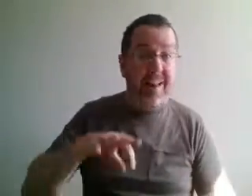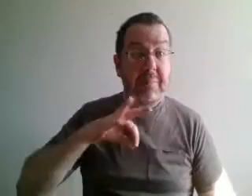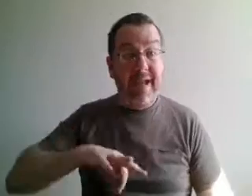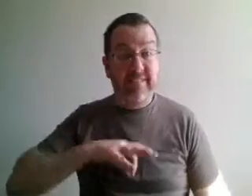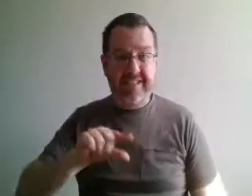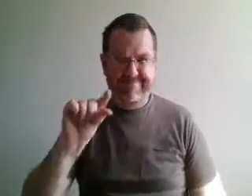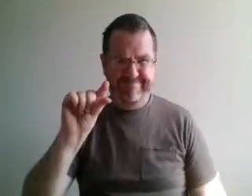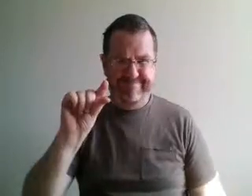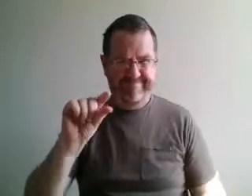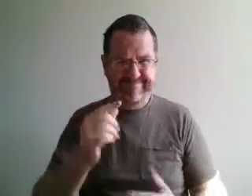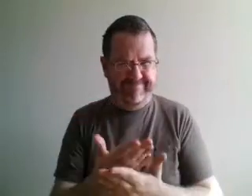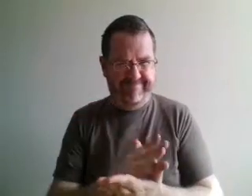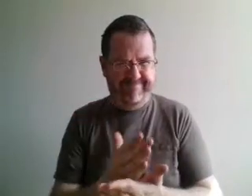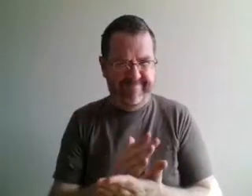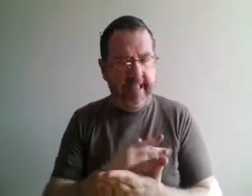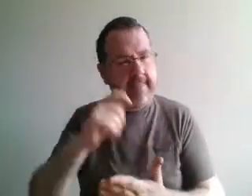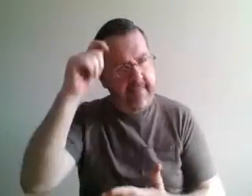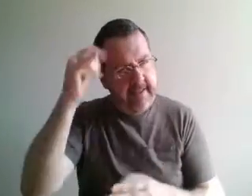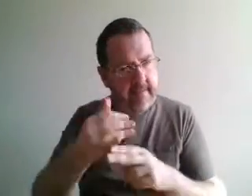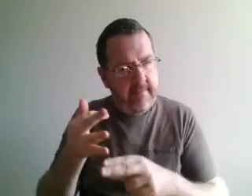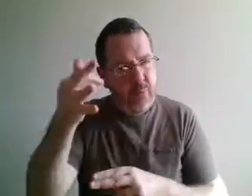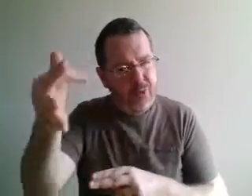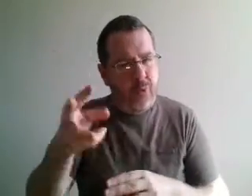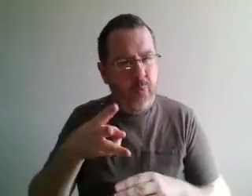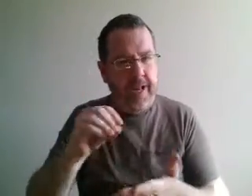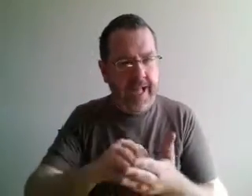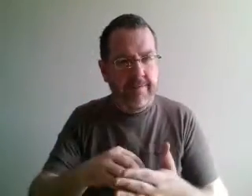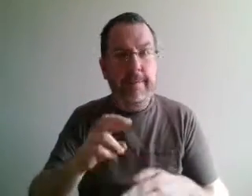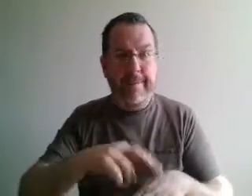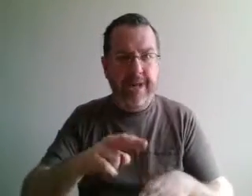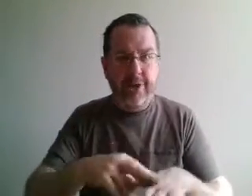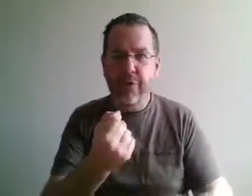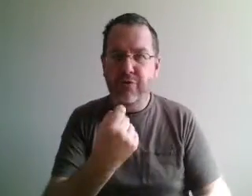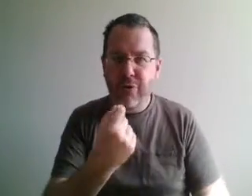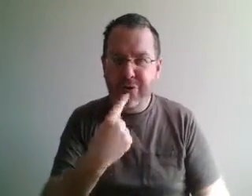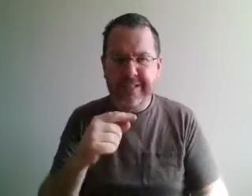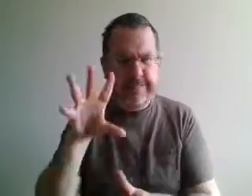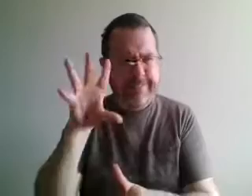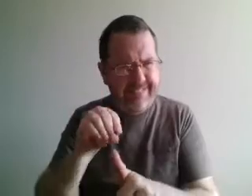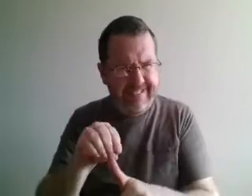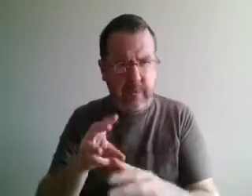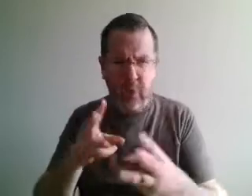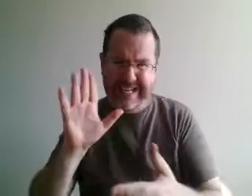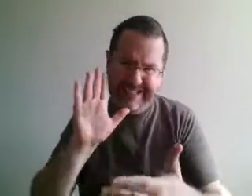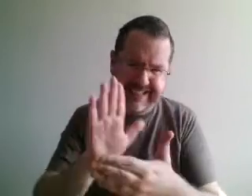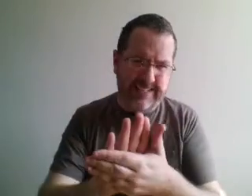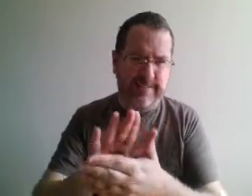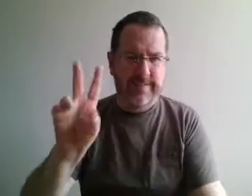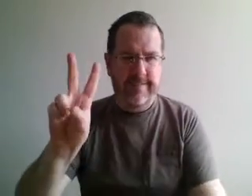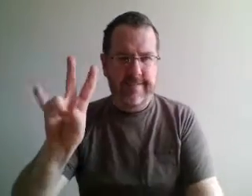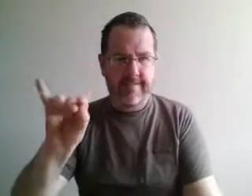potentially better drugs coming along, which are specific antiviral drugs that are designed to